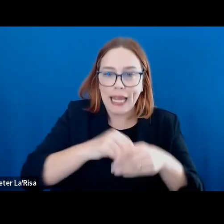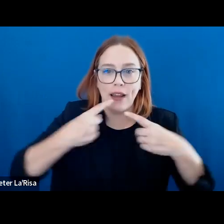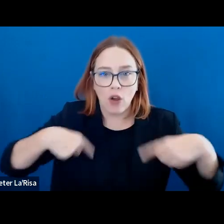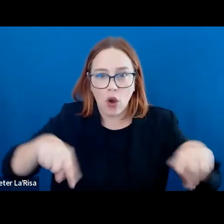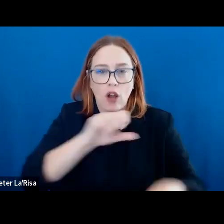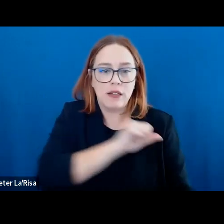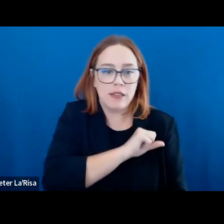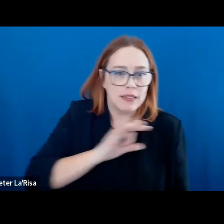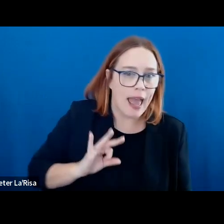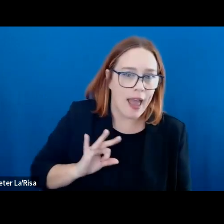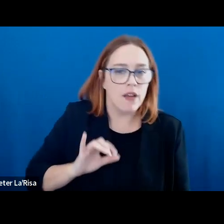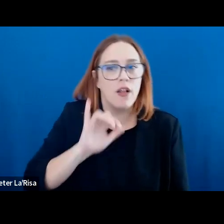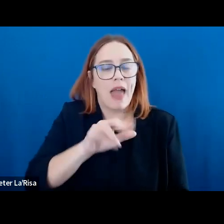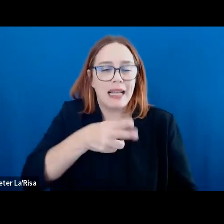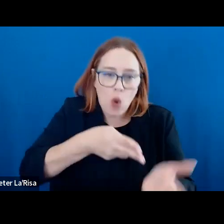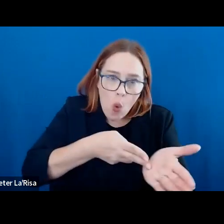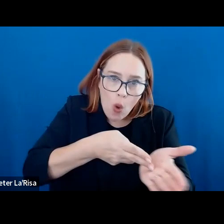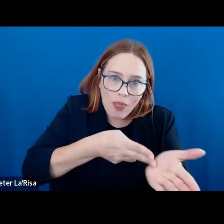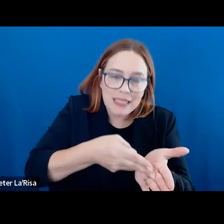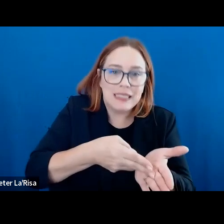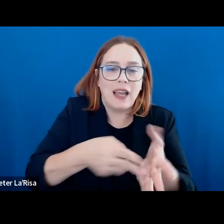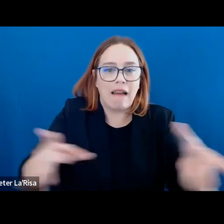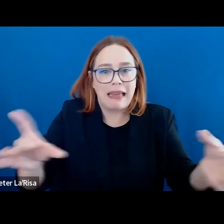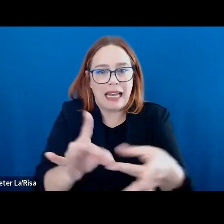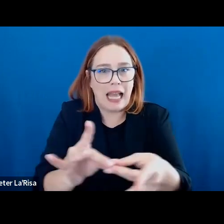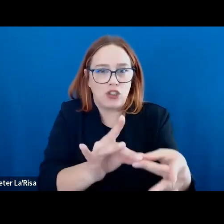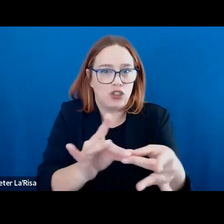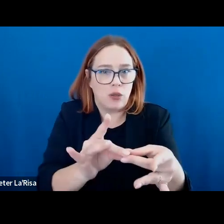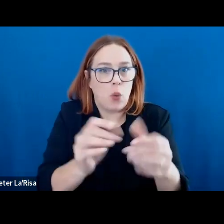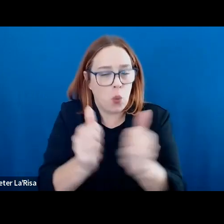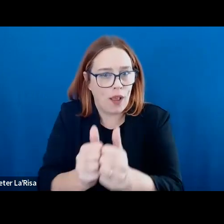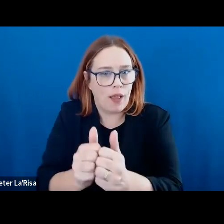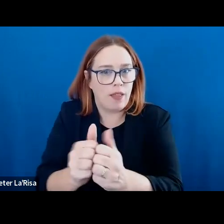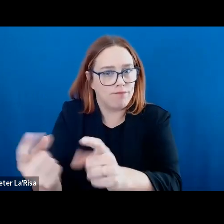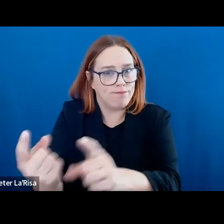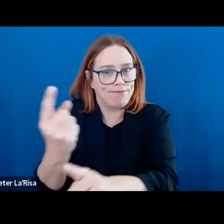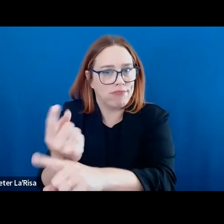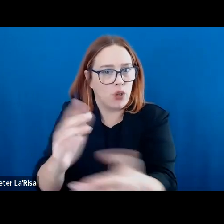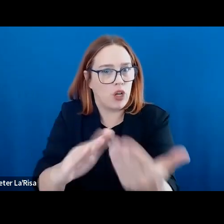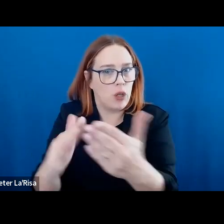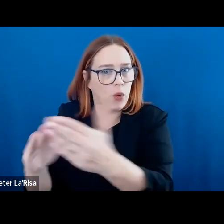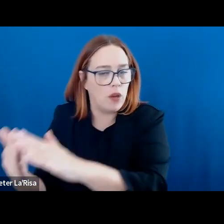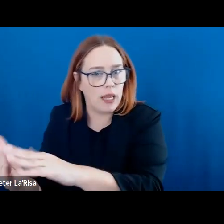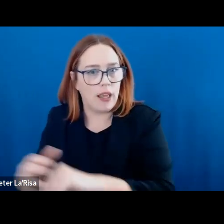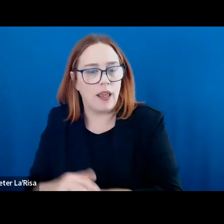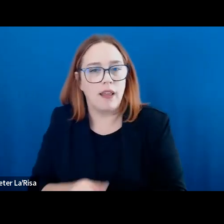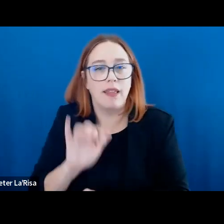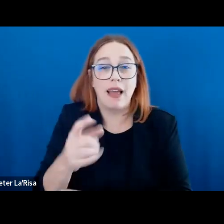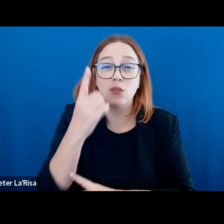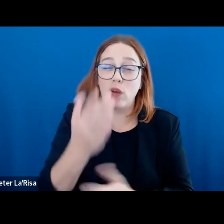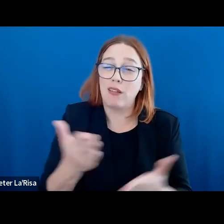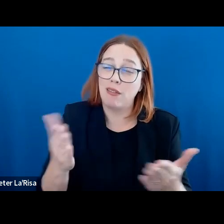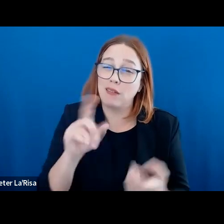make authentic connections with that community. And I think that's one of the things that is specifically important